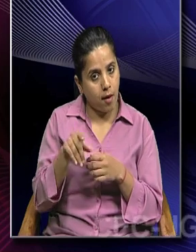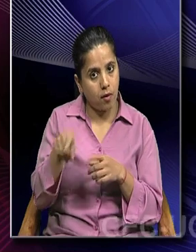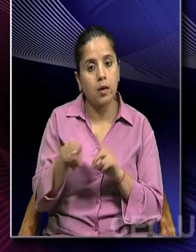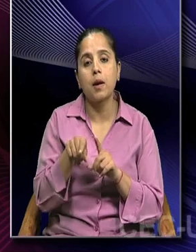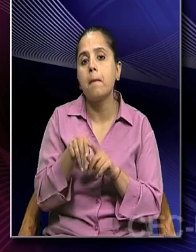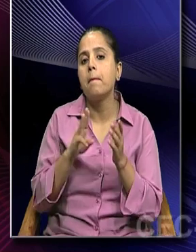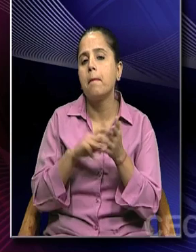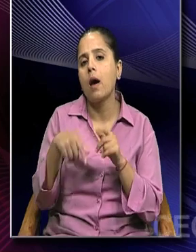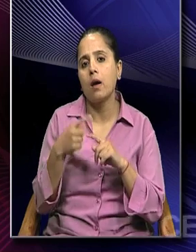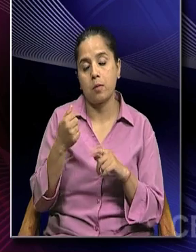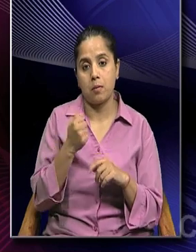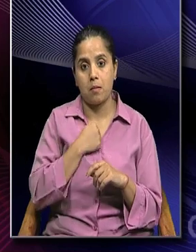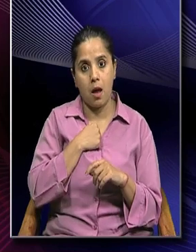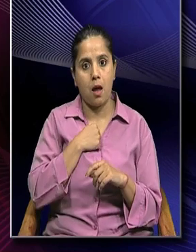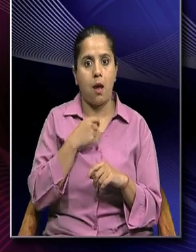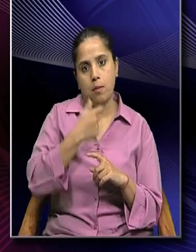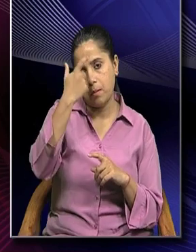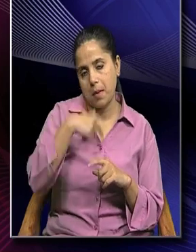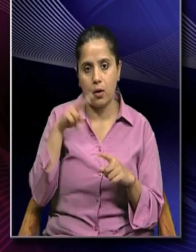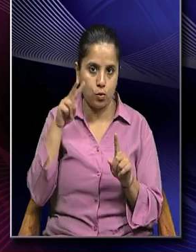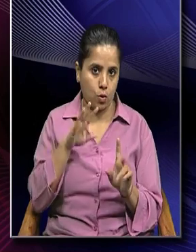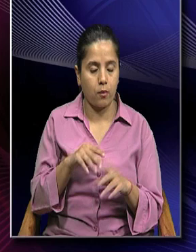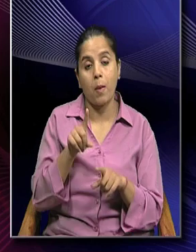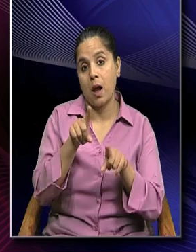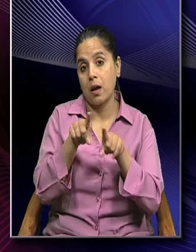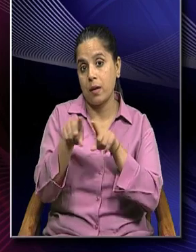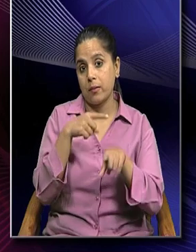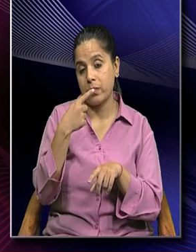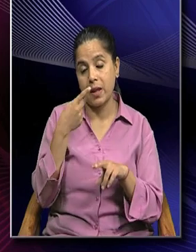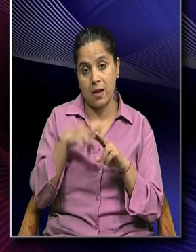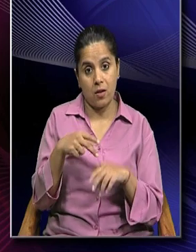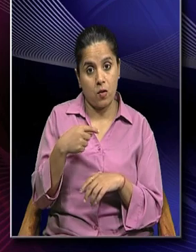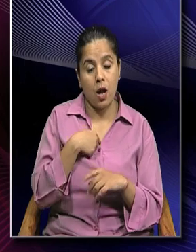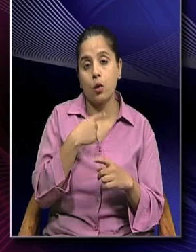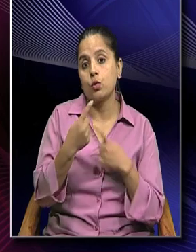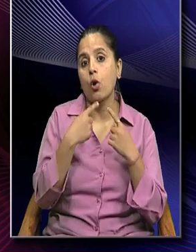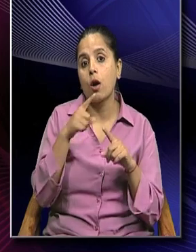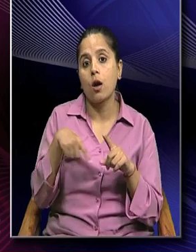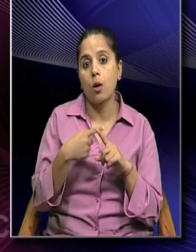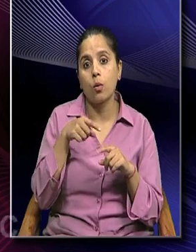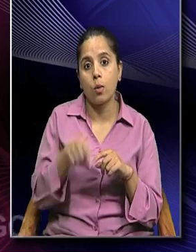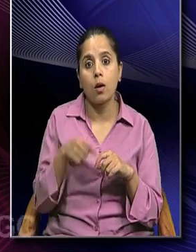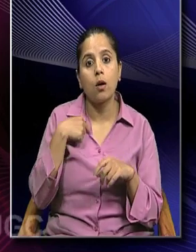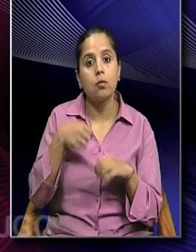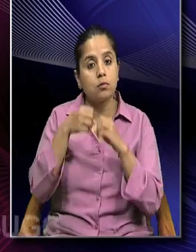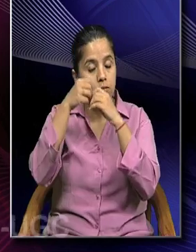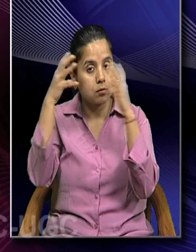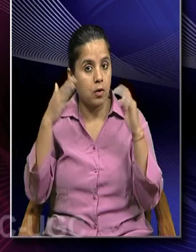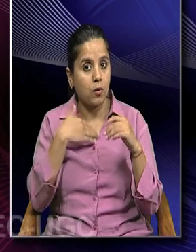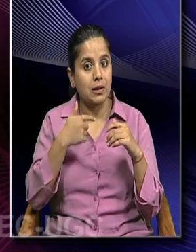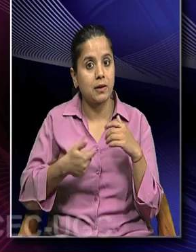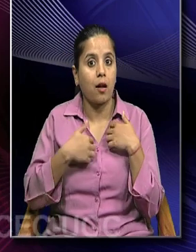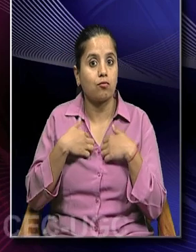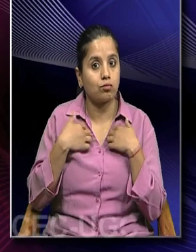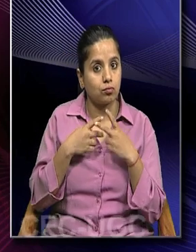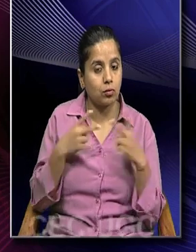is prominent in my personality. But suppose if I talk about the enlightened self interest,